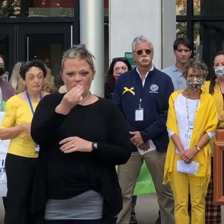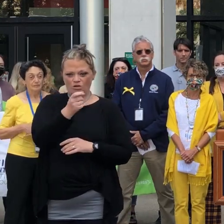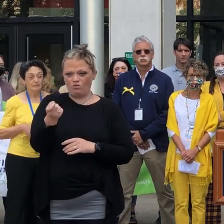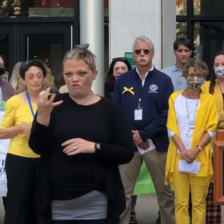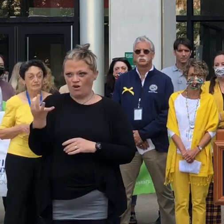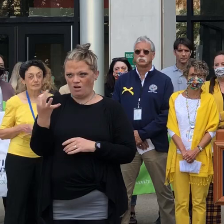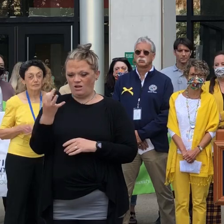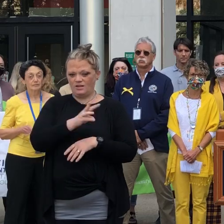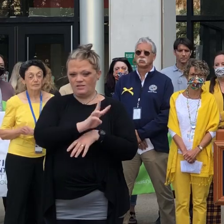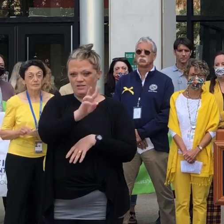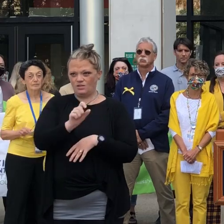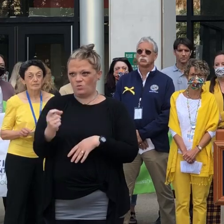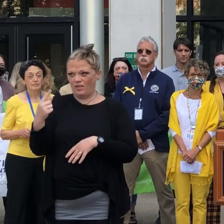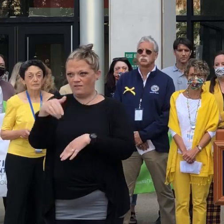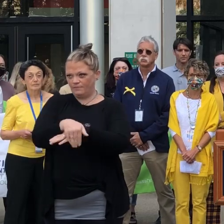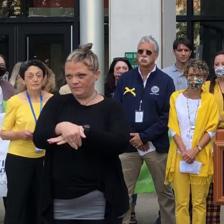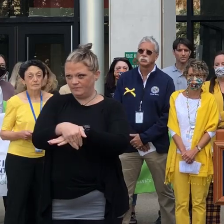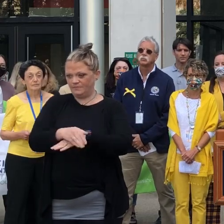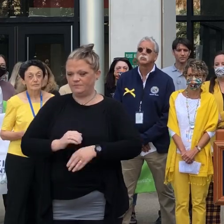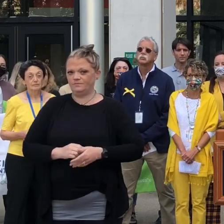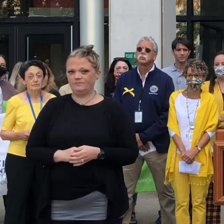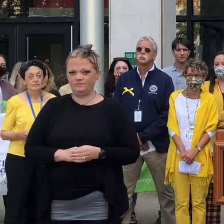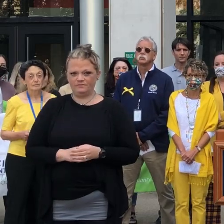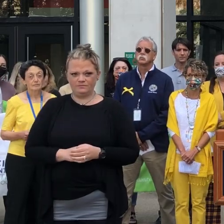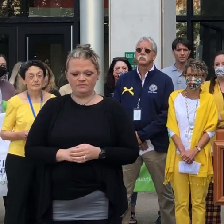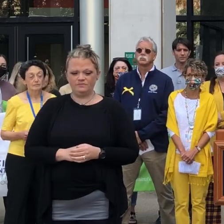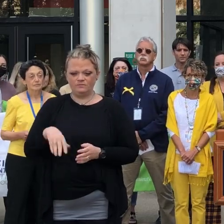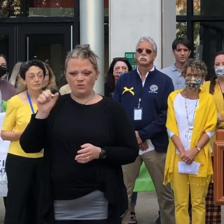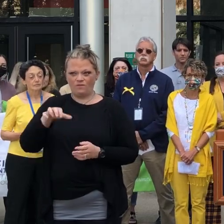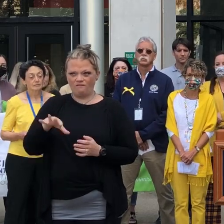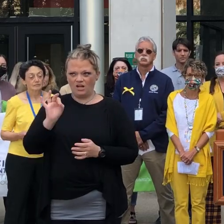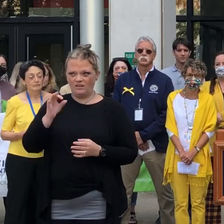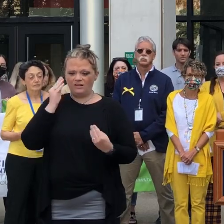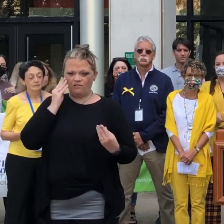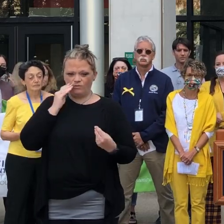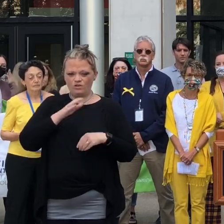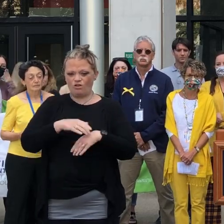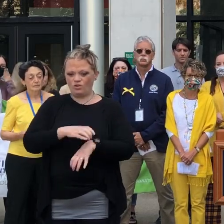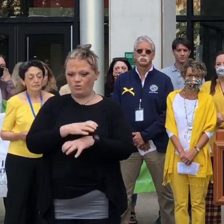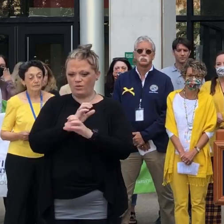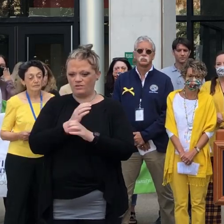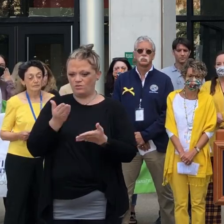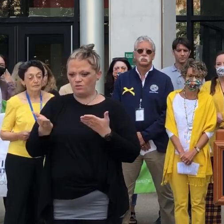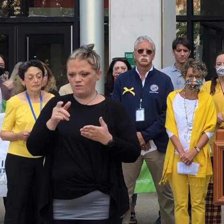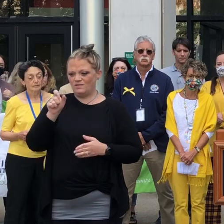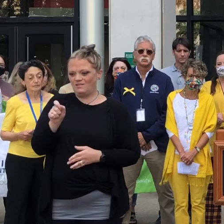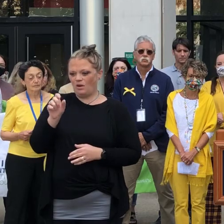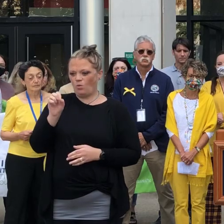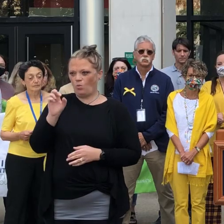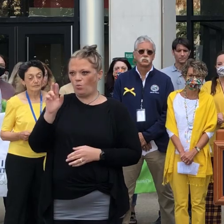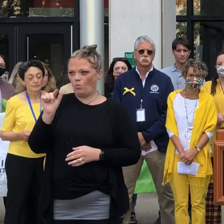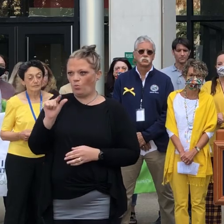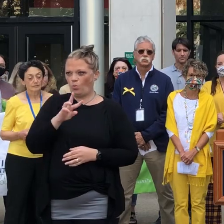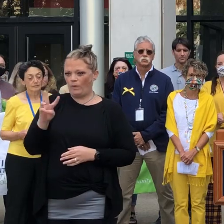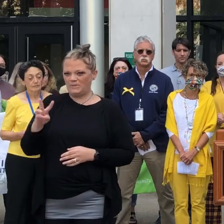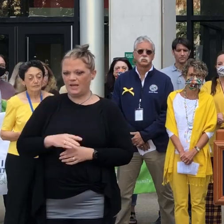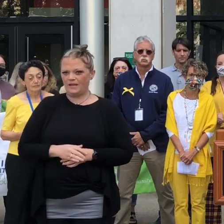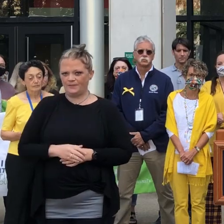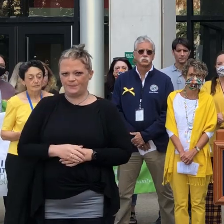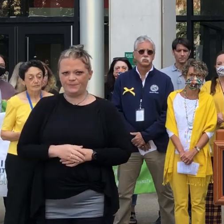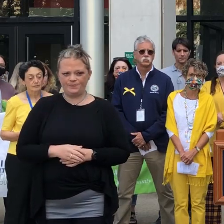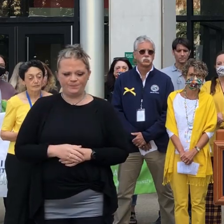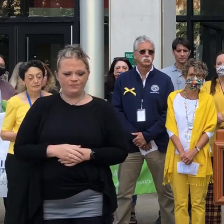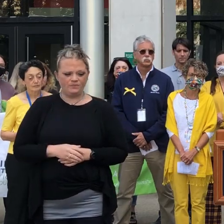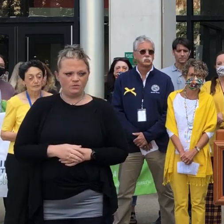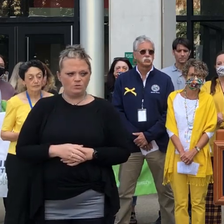Friday from 6 to 11 p.m. And you can find that information at our crisisservices.org website. We are trying